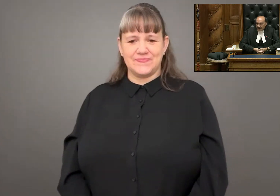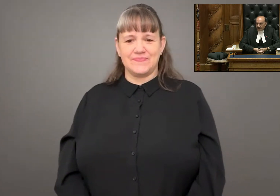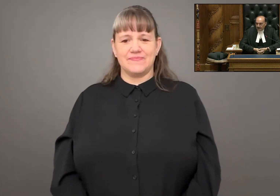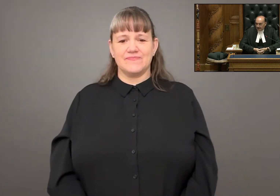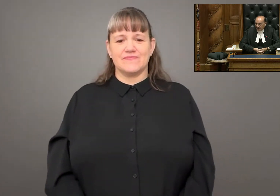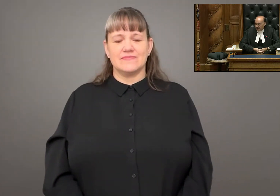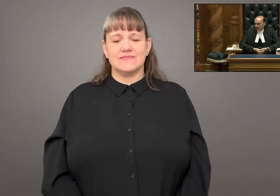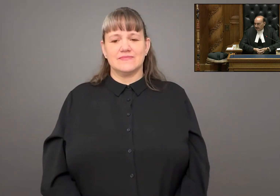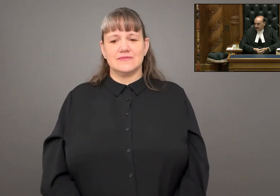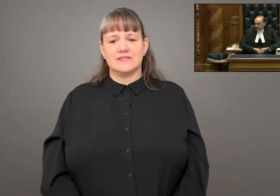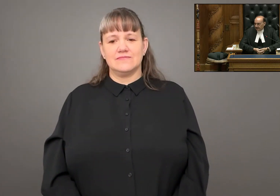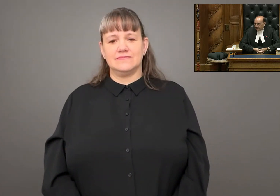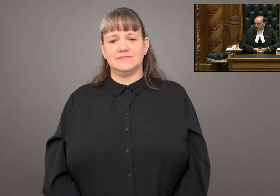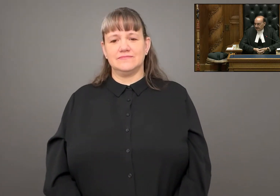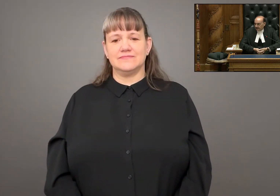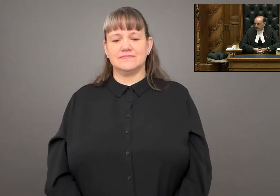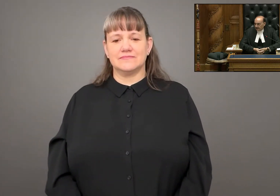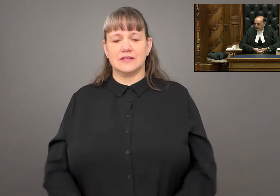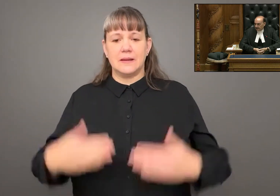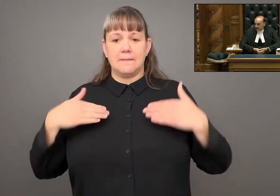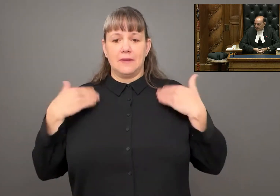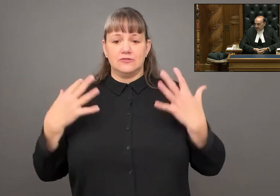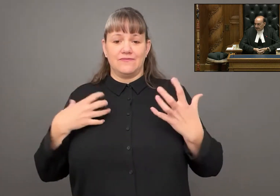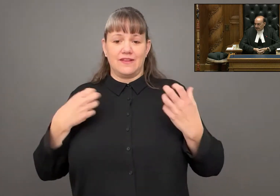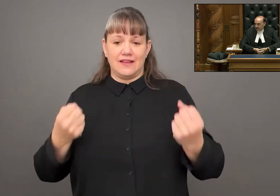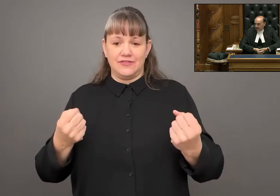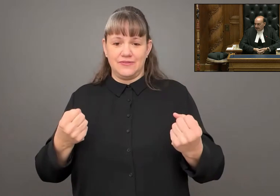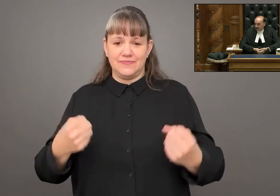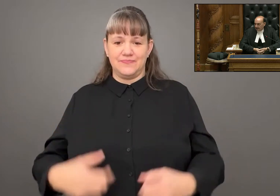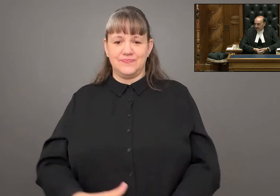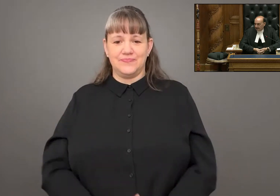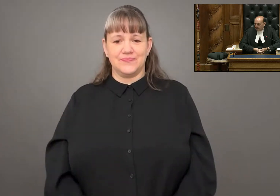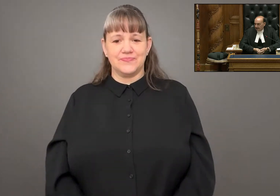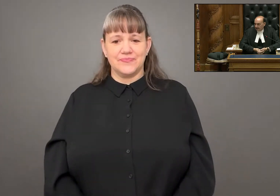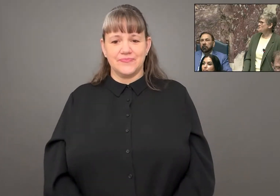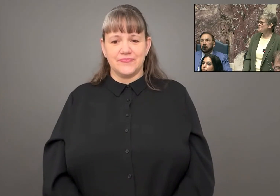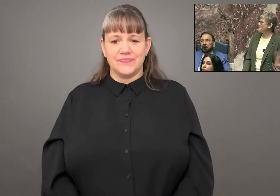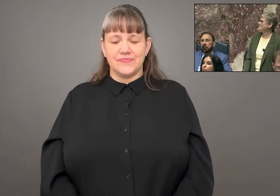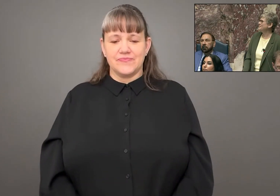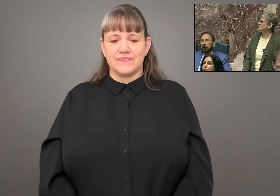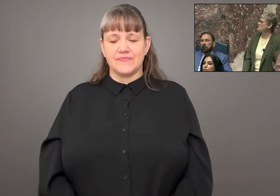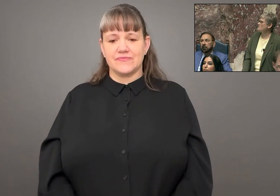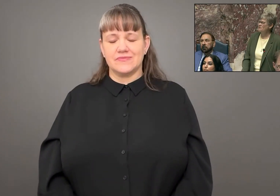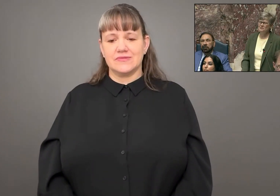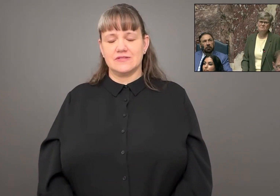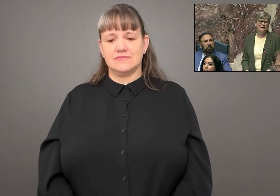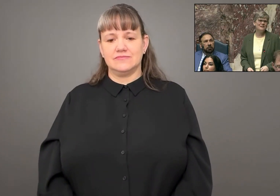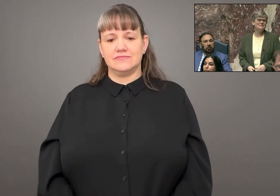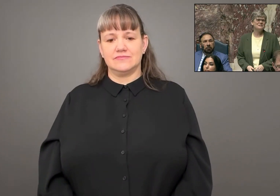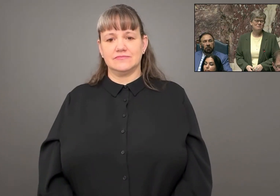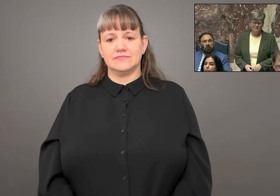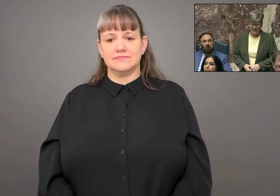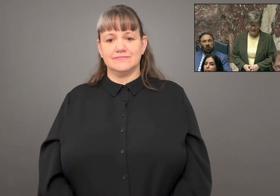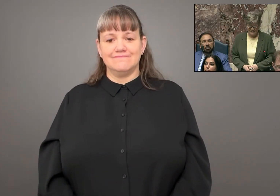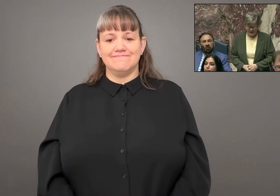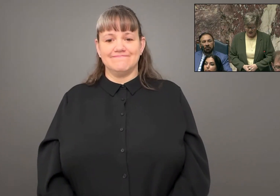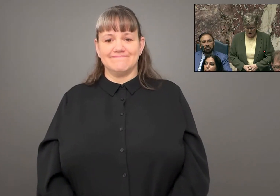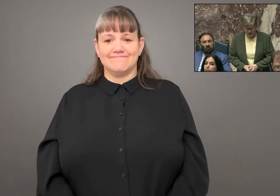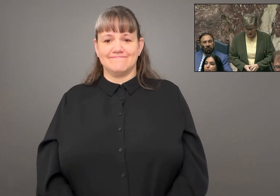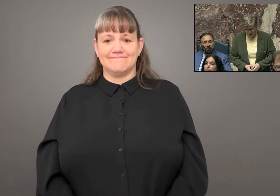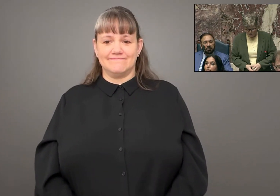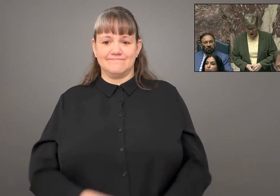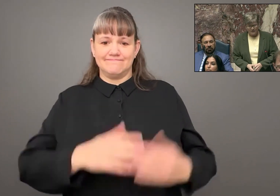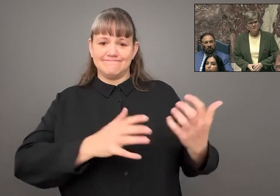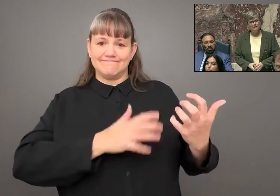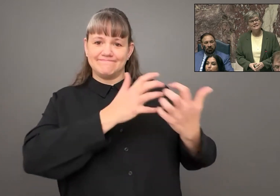Minister of Health. Thank you so much, Honourable Speaker. And to complement the introduction that the Leader of the Third Party just provided,